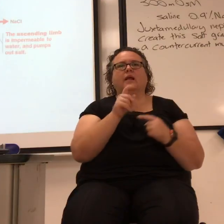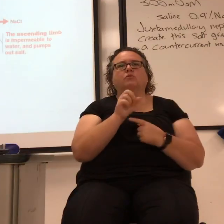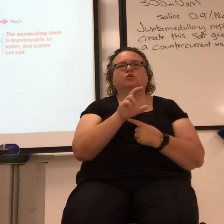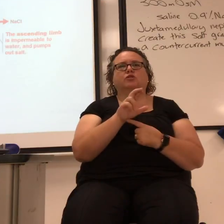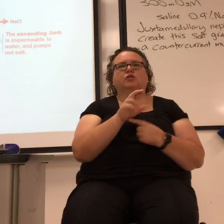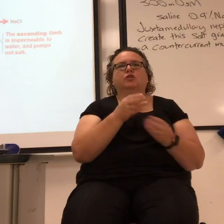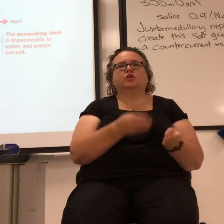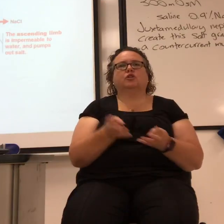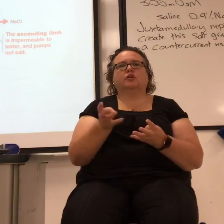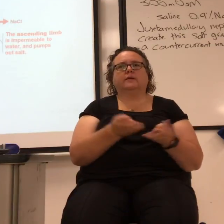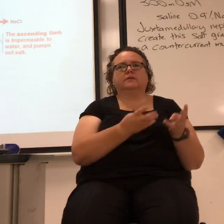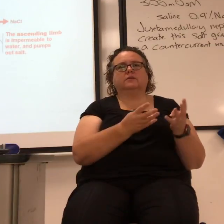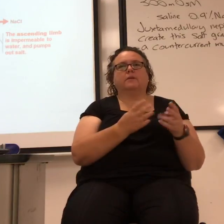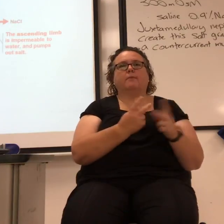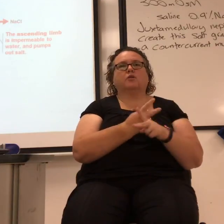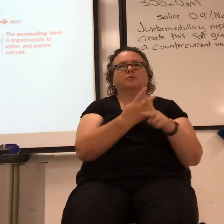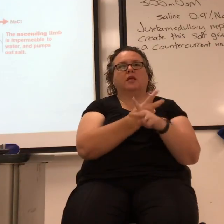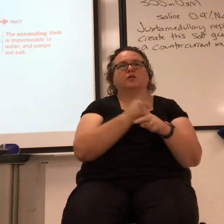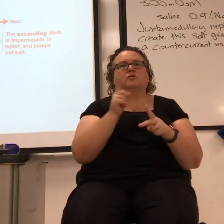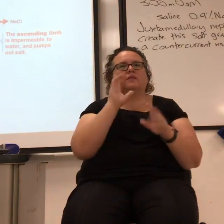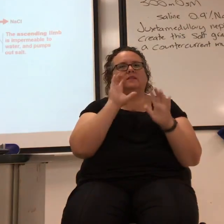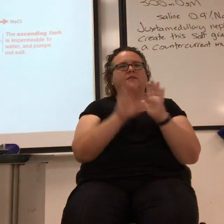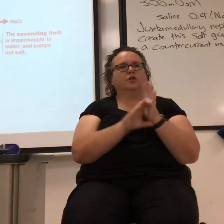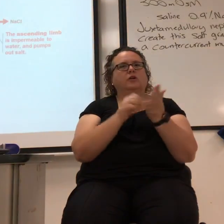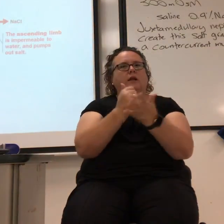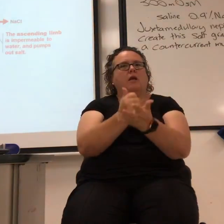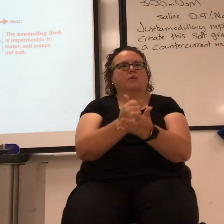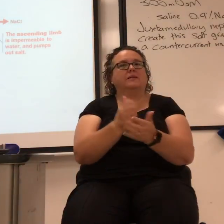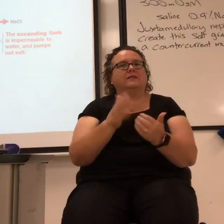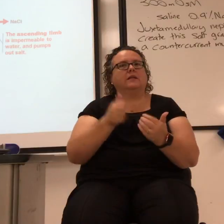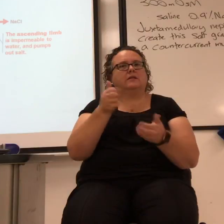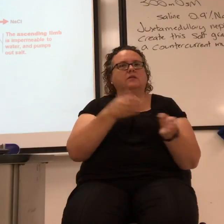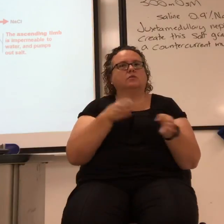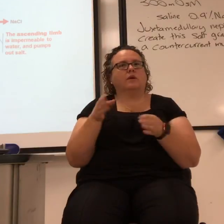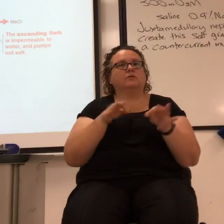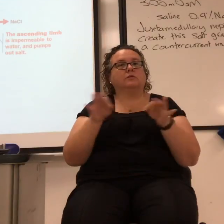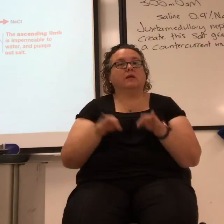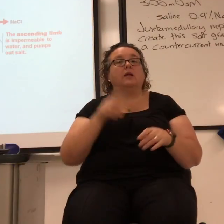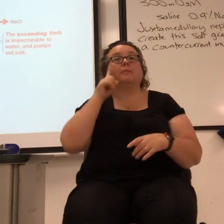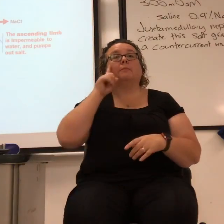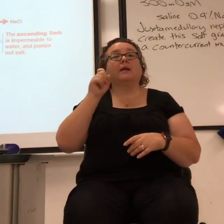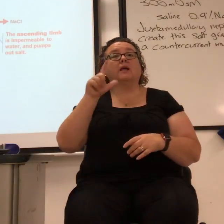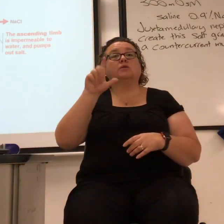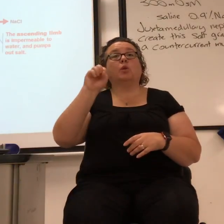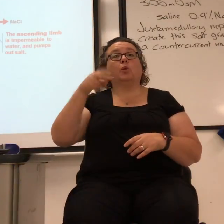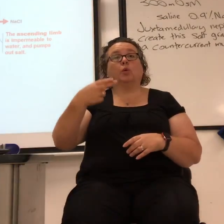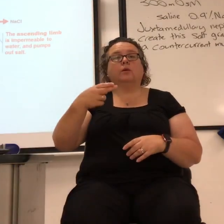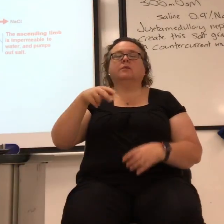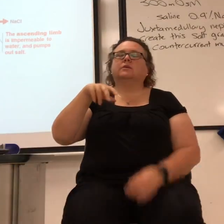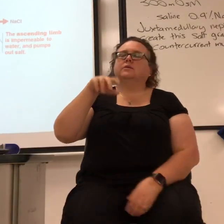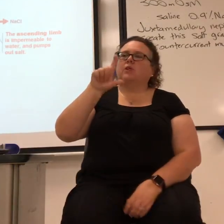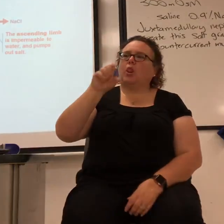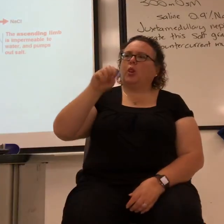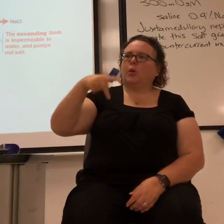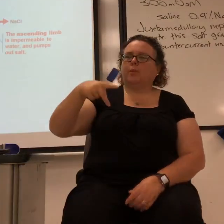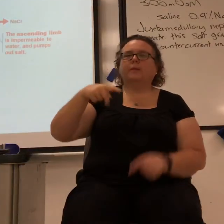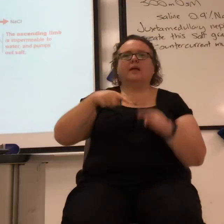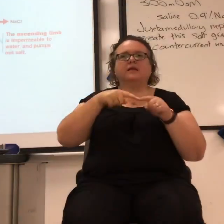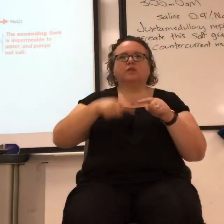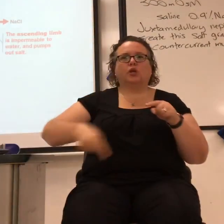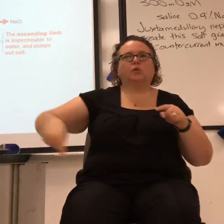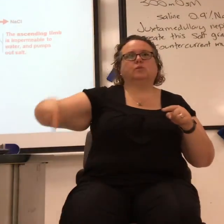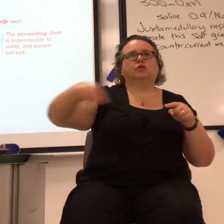this figure can help. It's the easiest way to explain it. Since it's a loop, it's a U-turn, hairpin